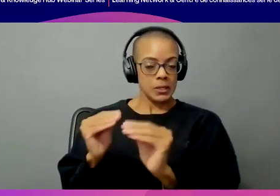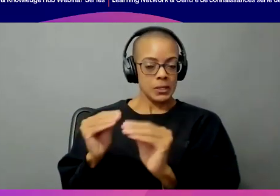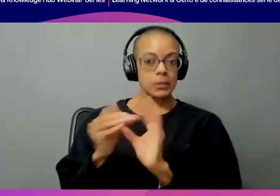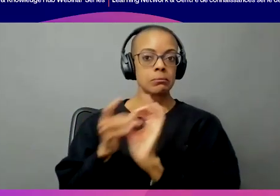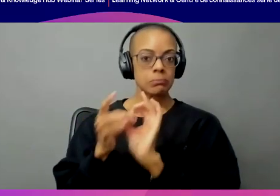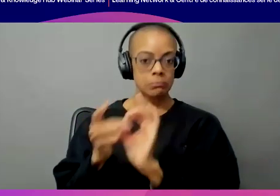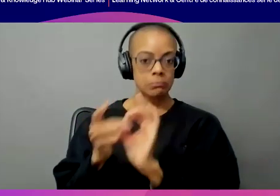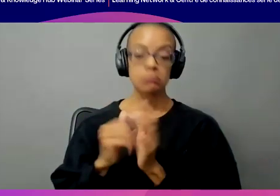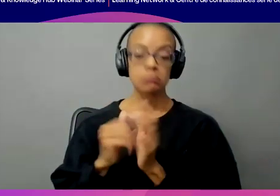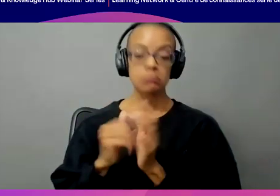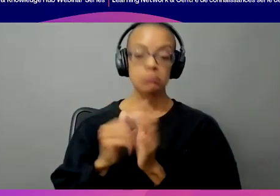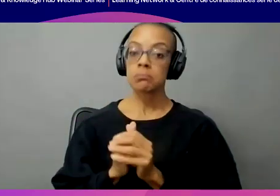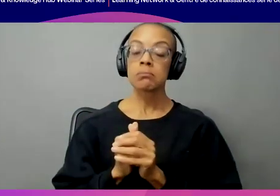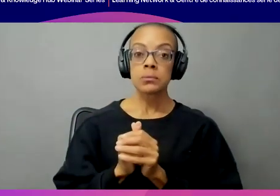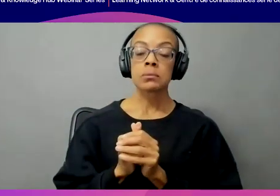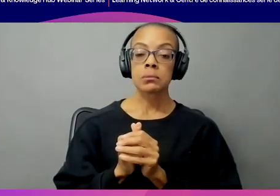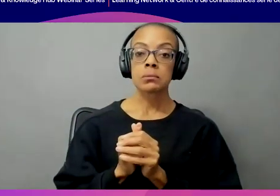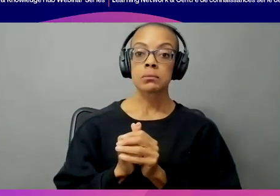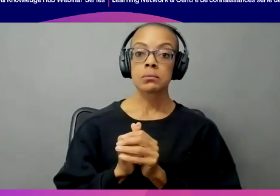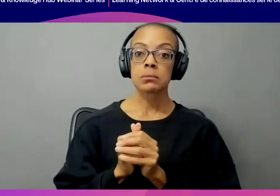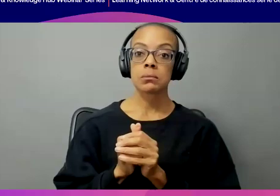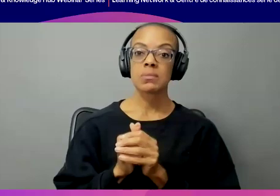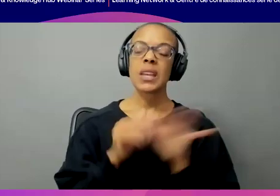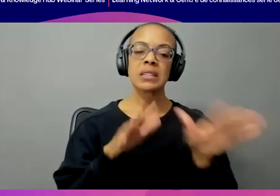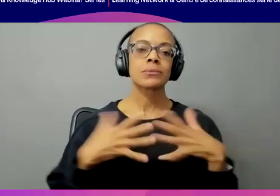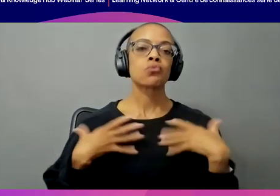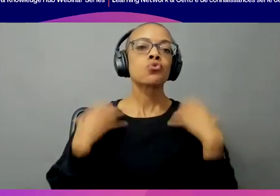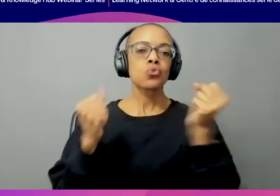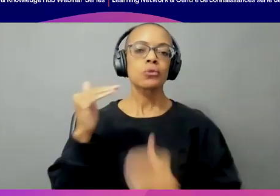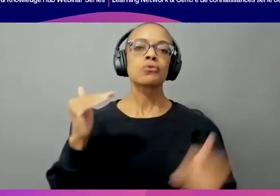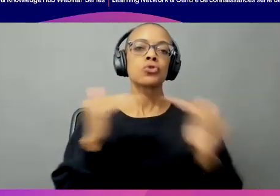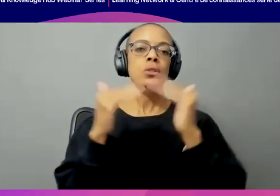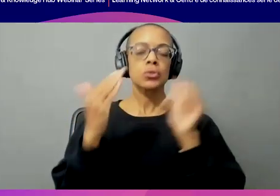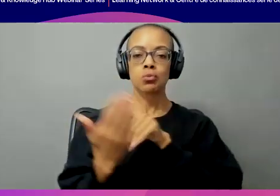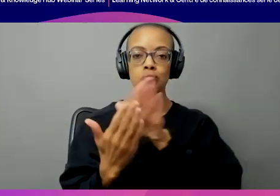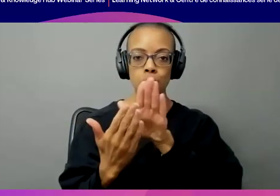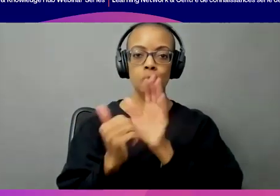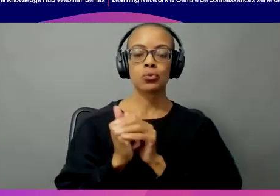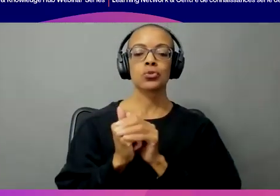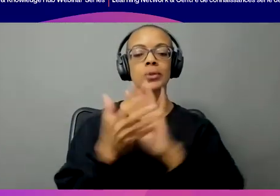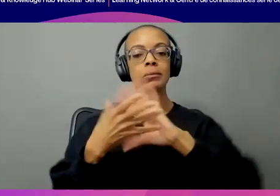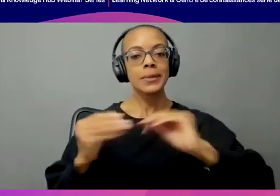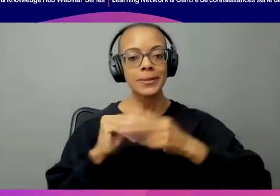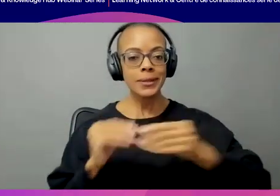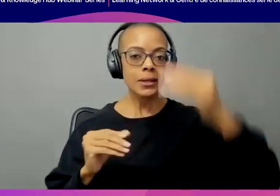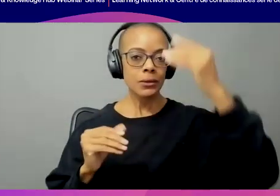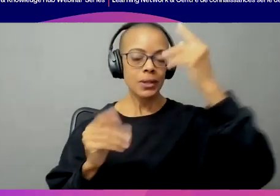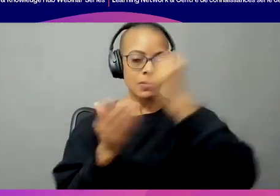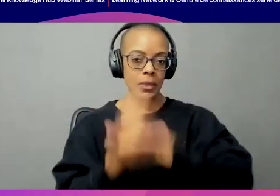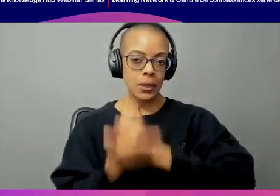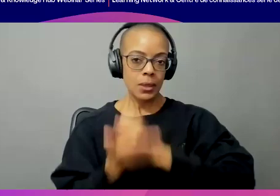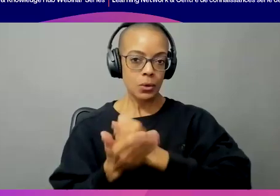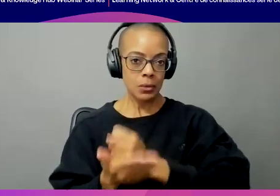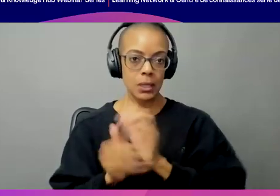All told, it's adopts a restorative justice approach, narrative therapy, and a trauma-based way of working. So